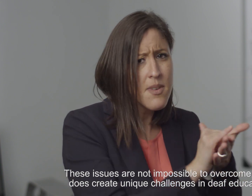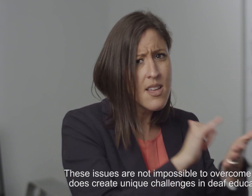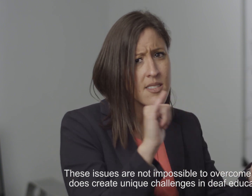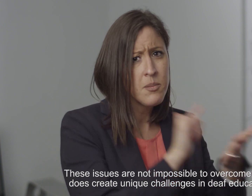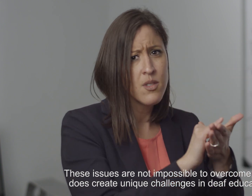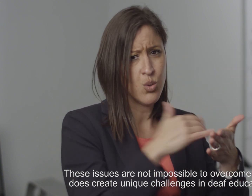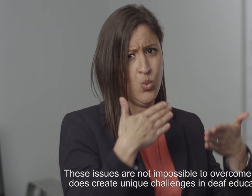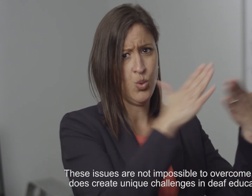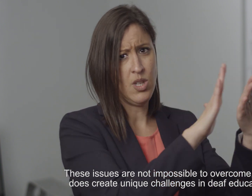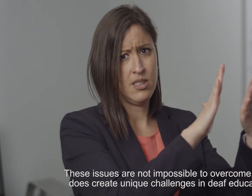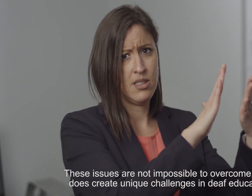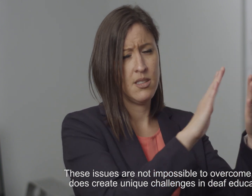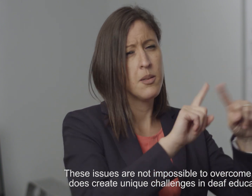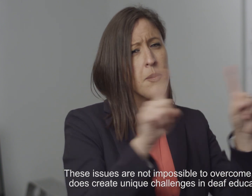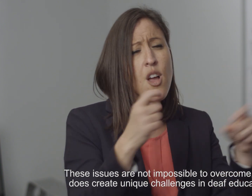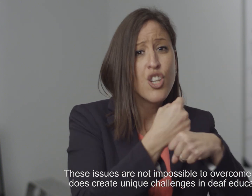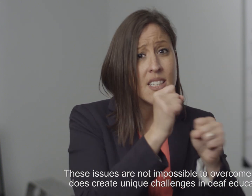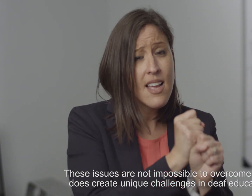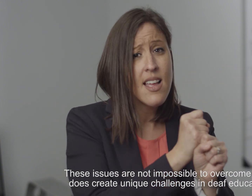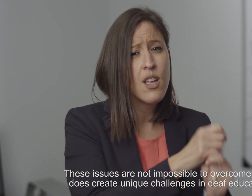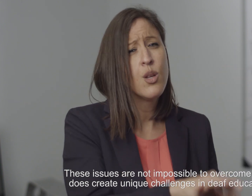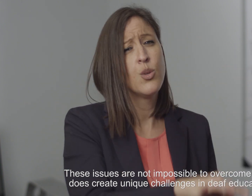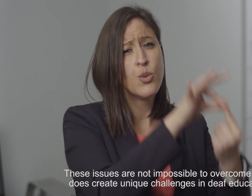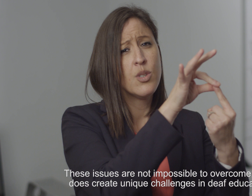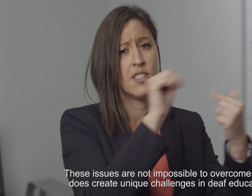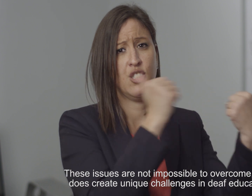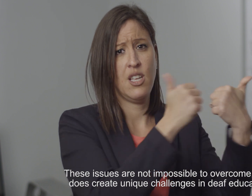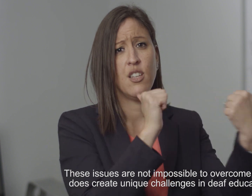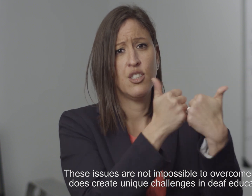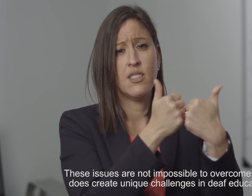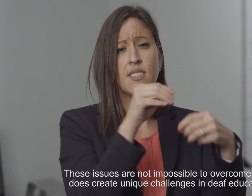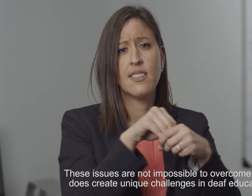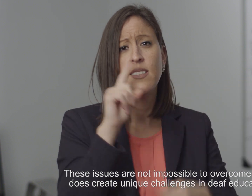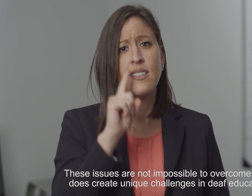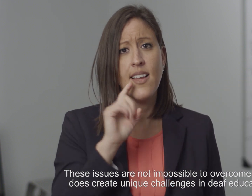These issues are not impossible to overcome, but it does create unique challenges in deaf education.